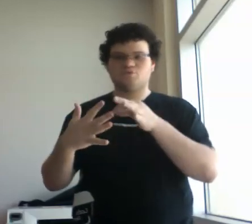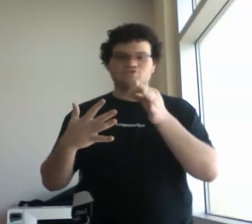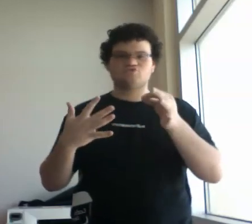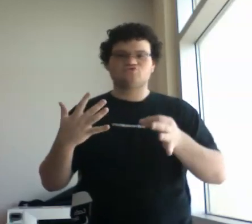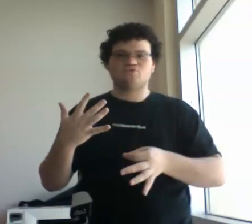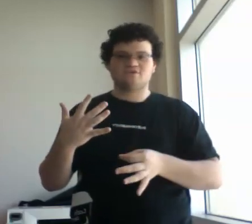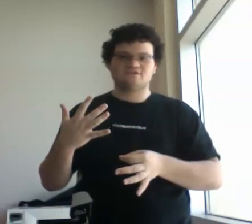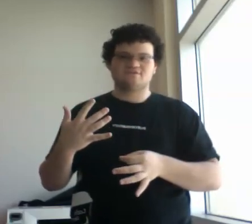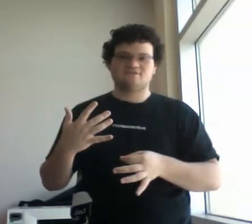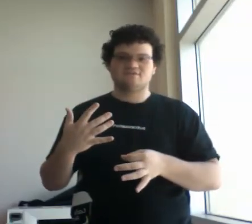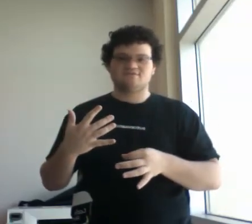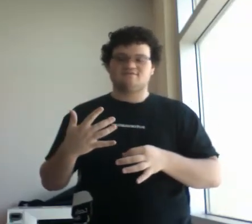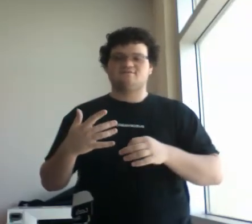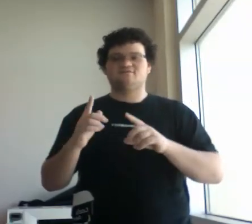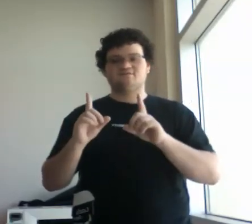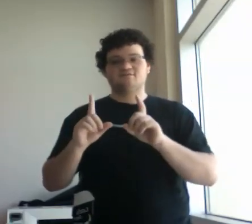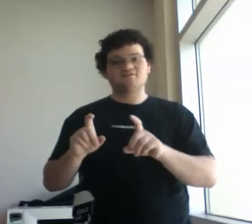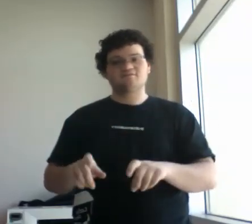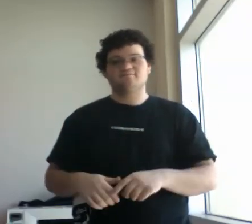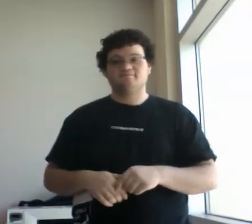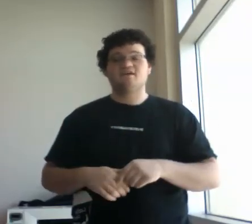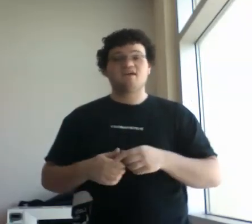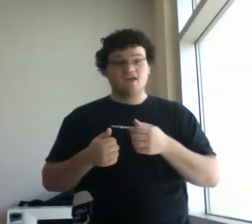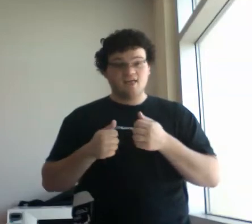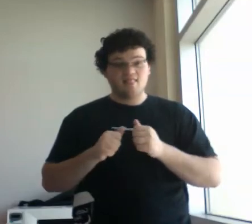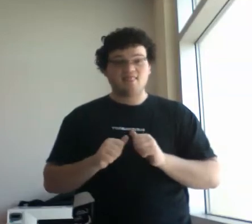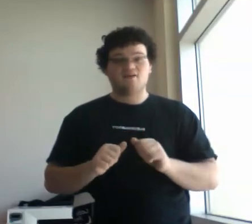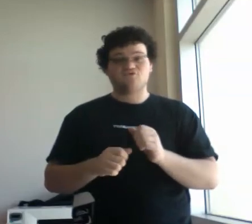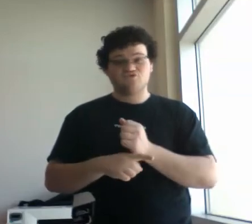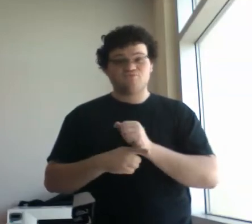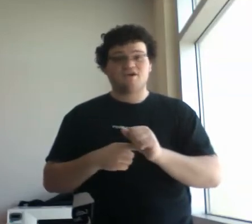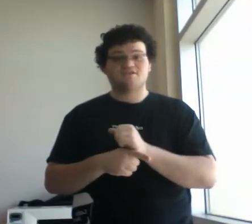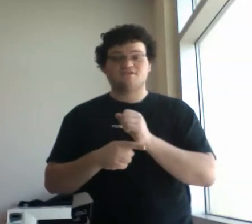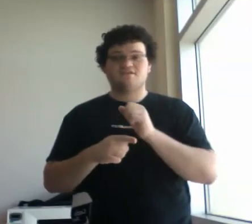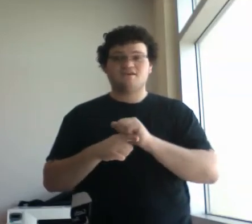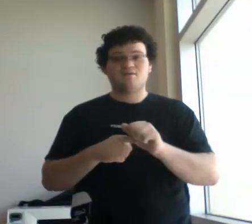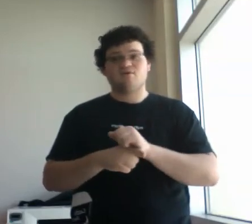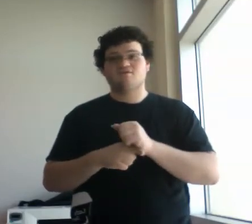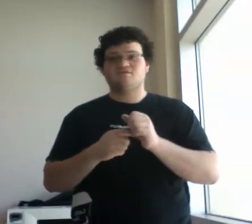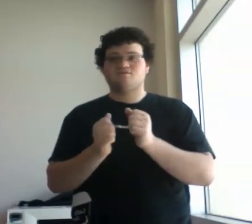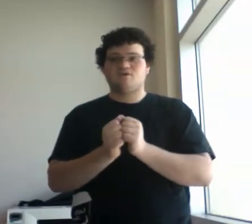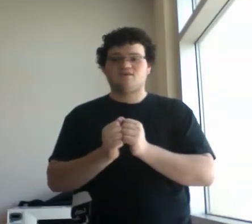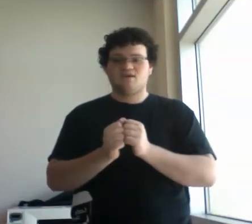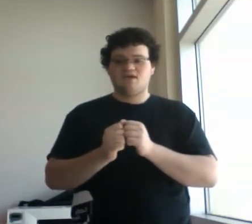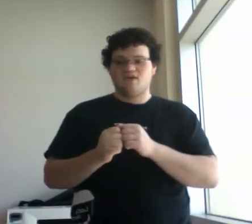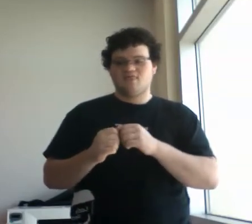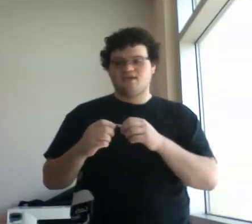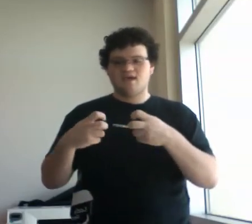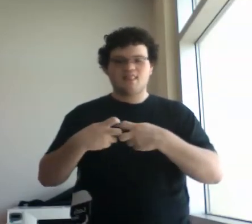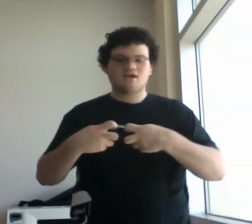for practice with an electronic multiple choice format.